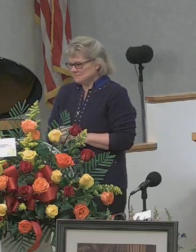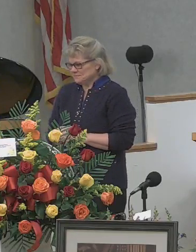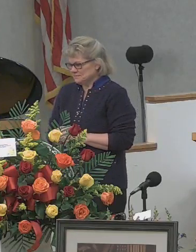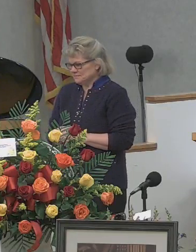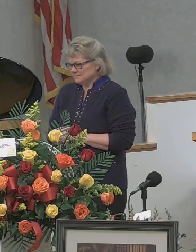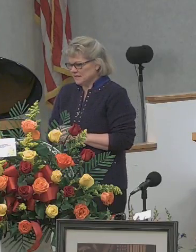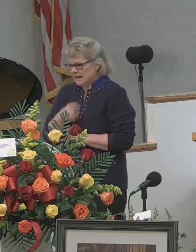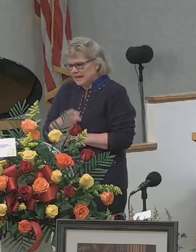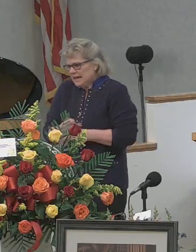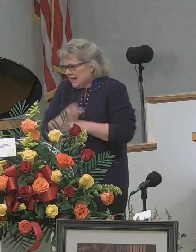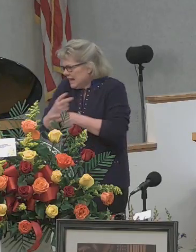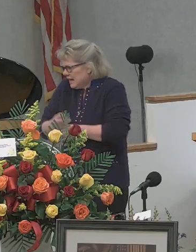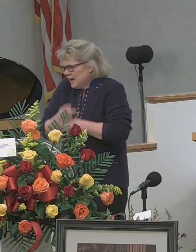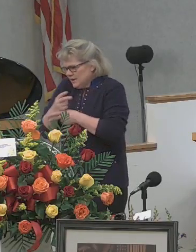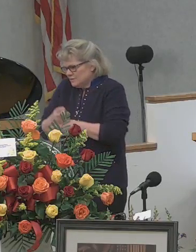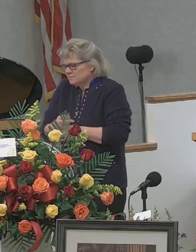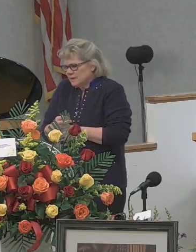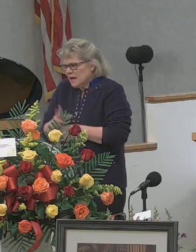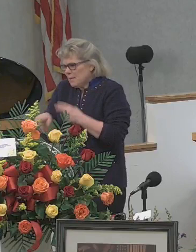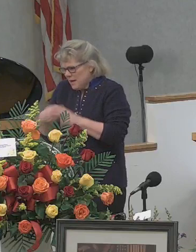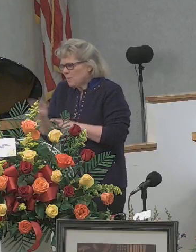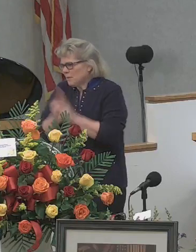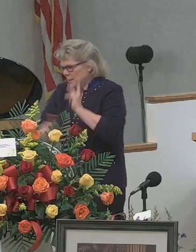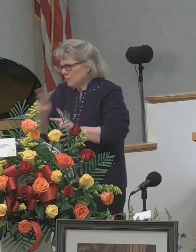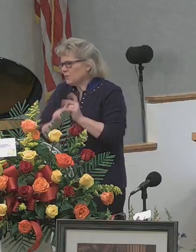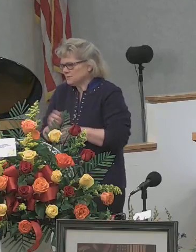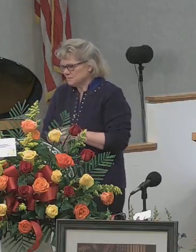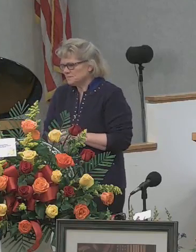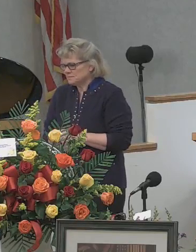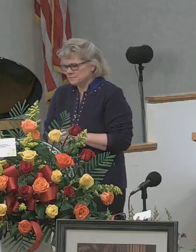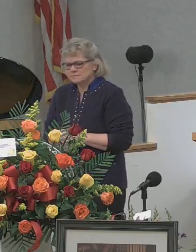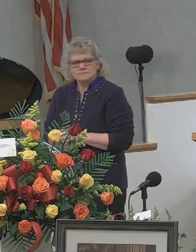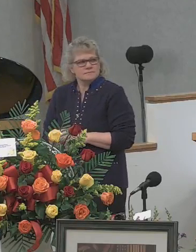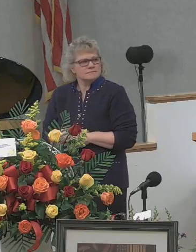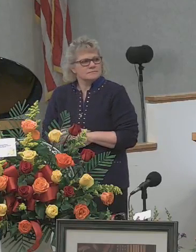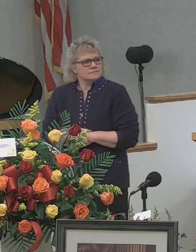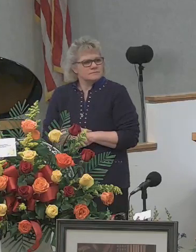And he cared about people.